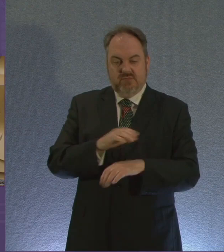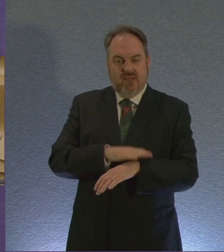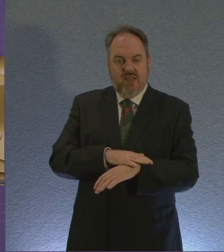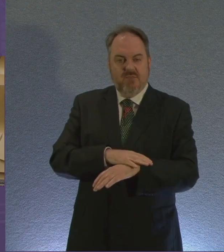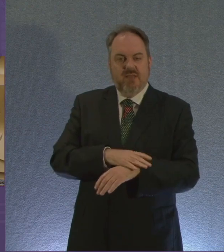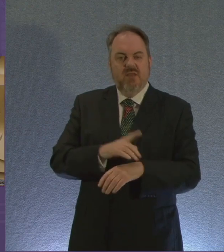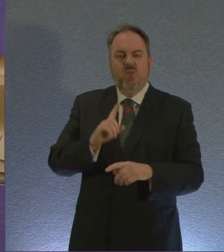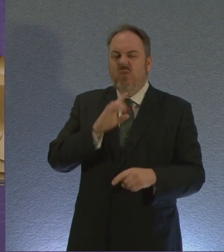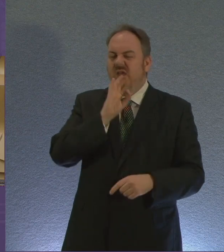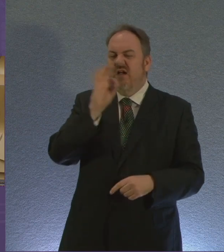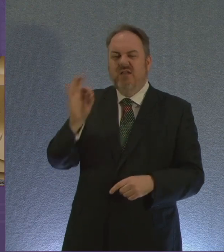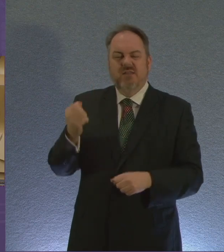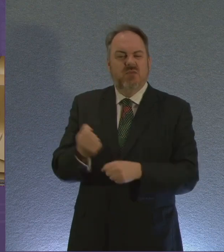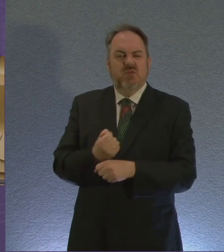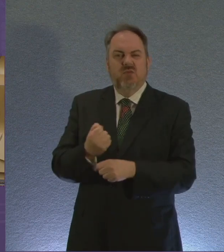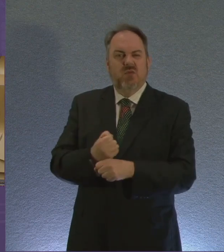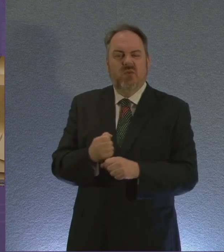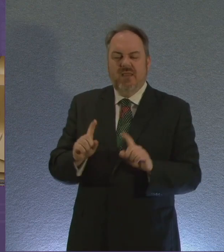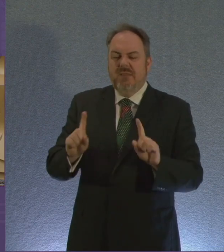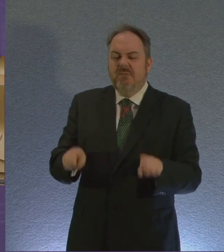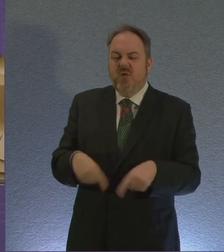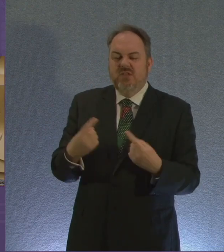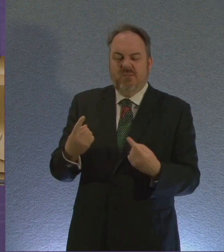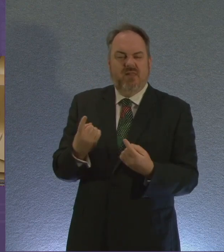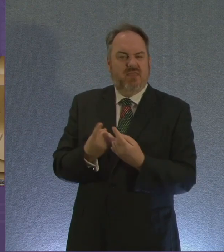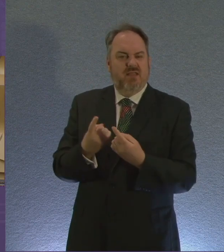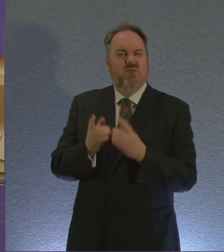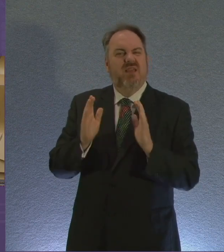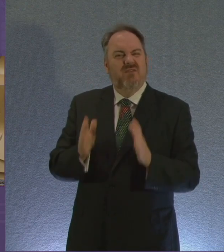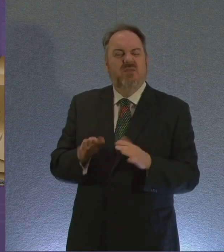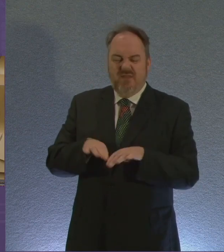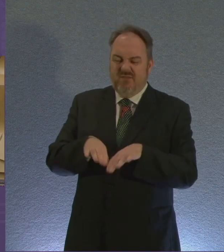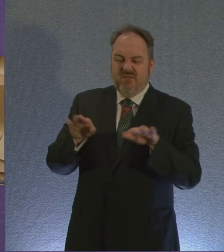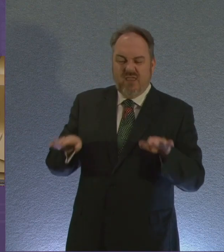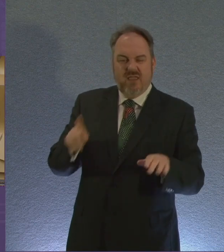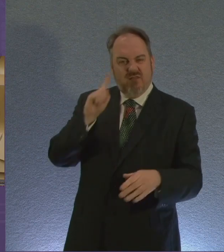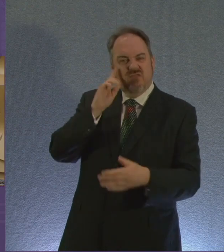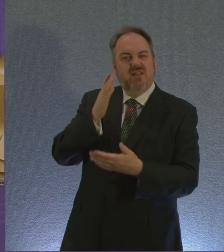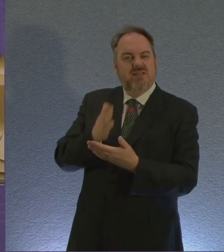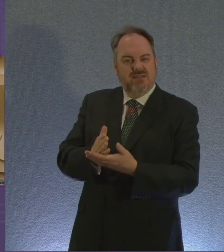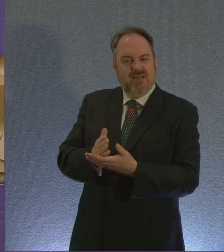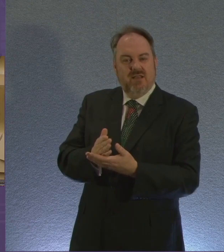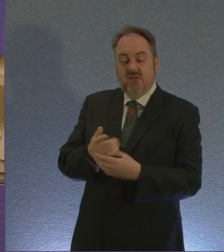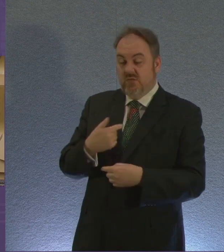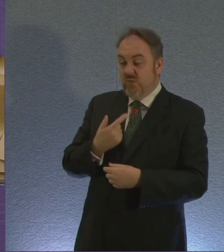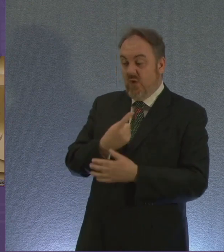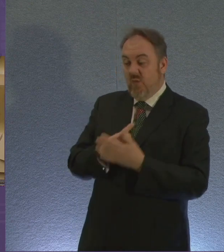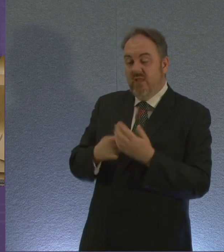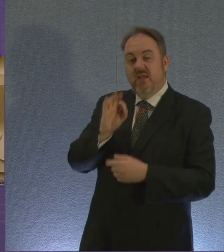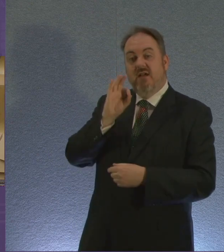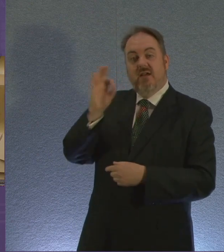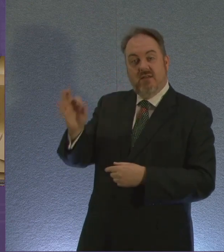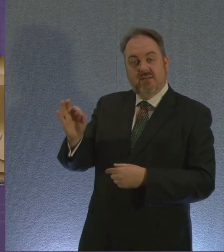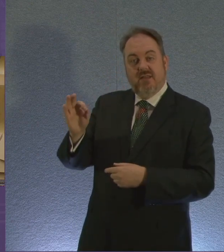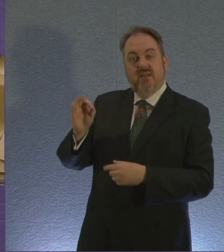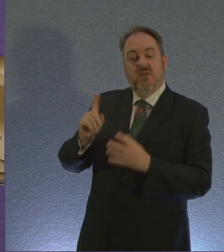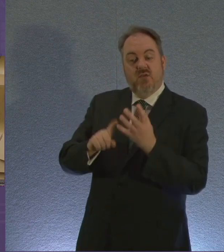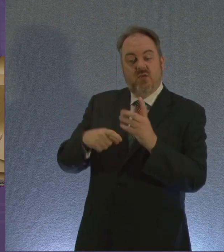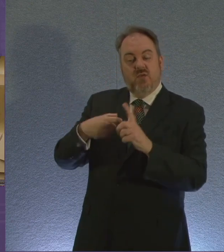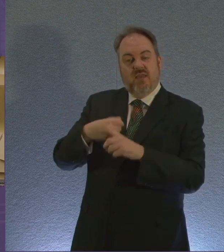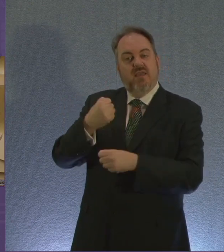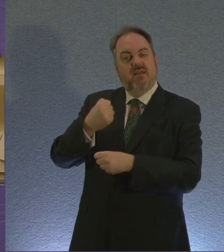we know cannot happen. So we need to be realistic, I think, about the asks that we're making on the UK government to support people through